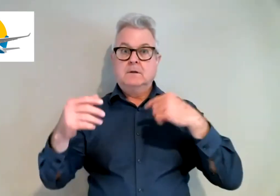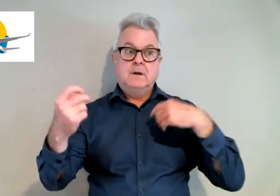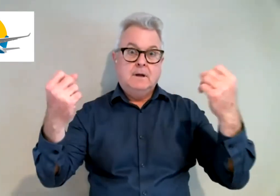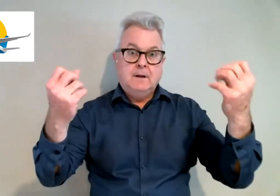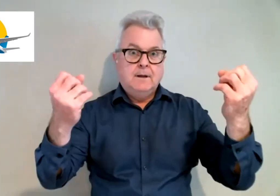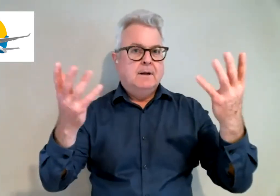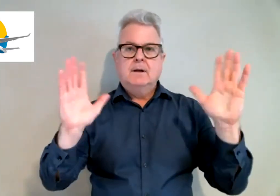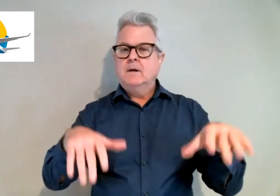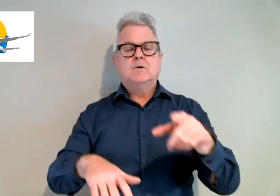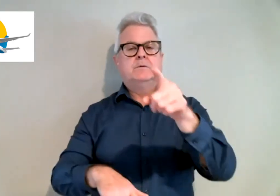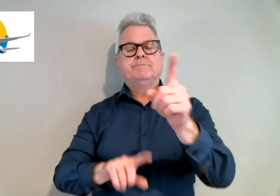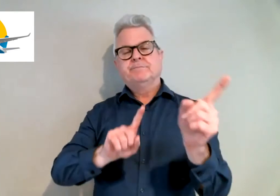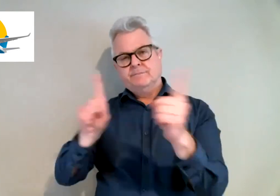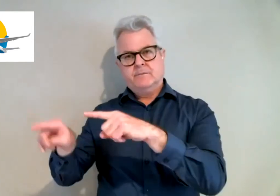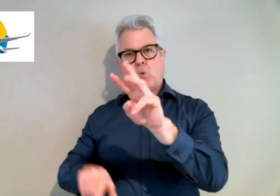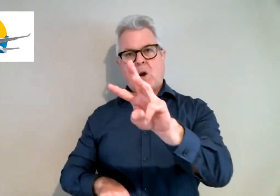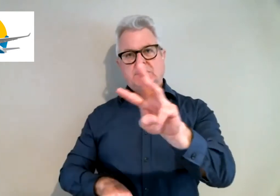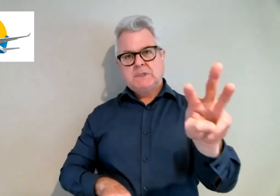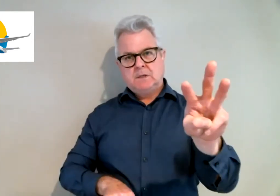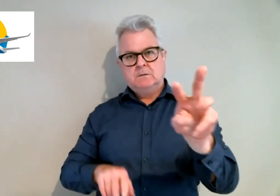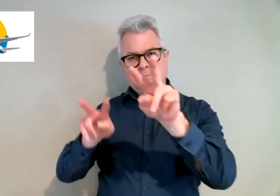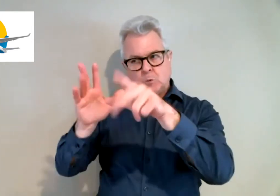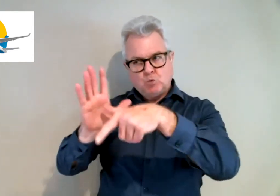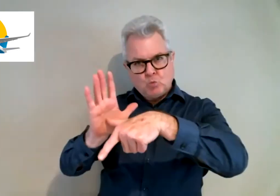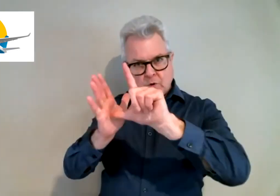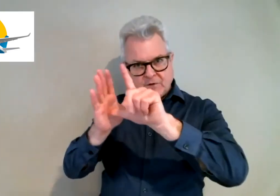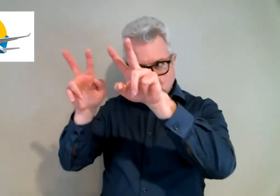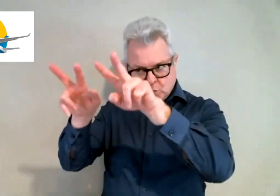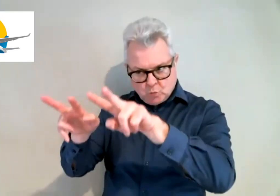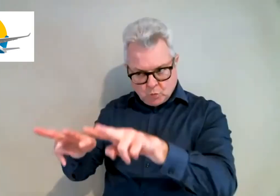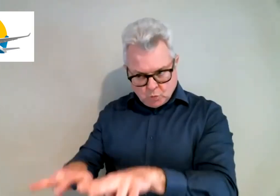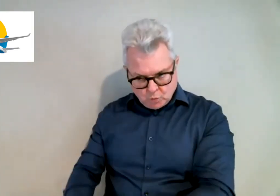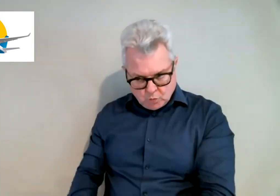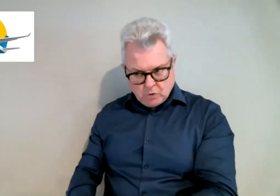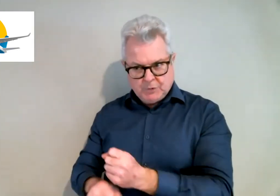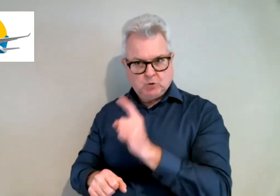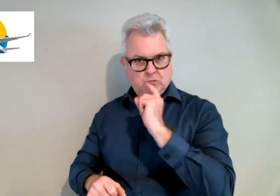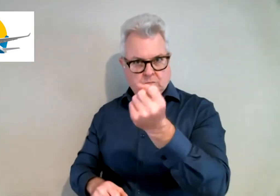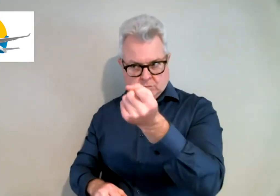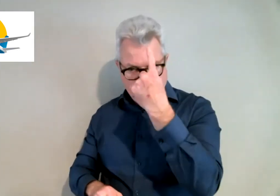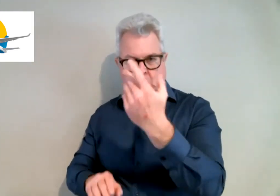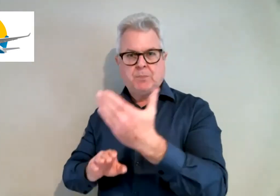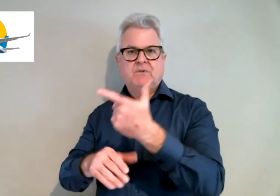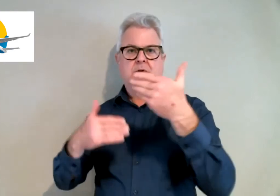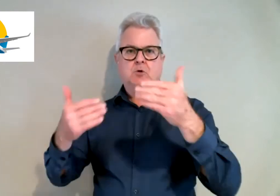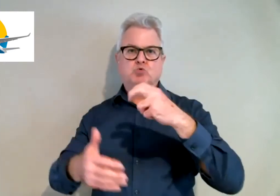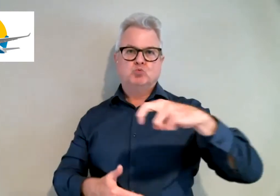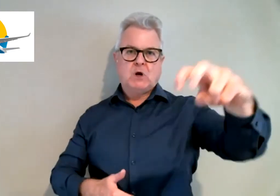are going through different changes. So there's just too much information to bring up to date as of now. So I suggest that you go to the